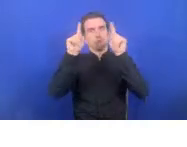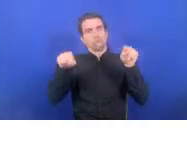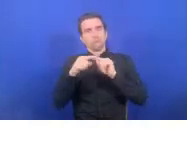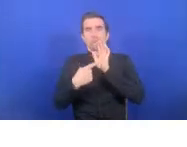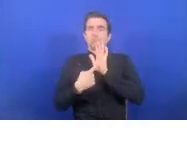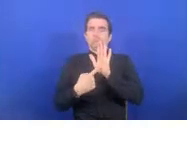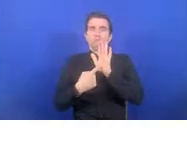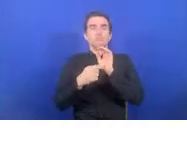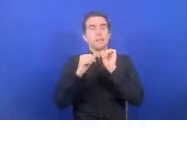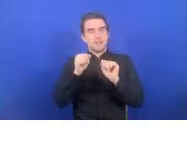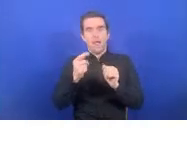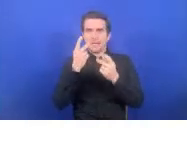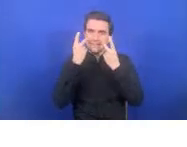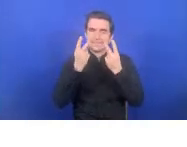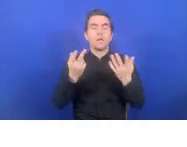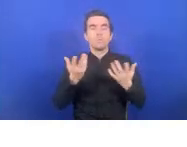every